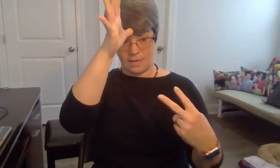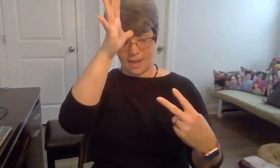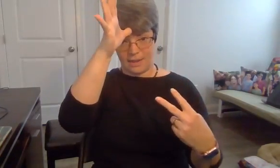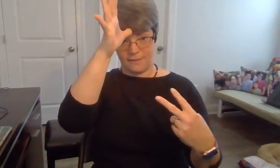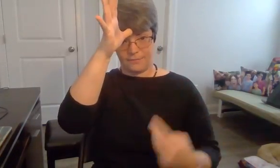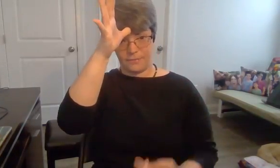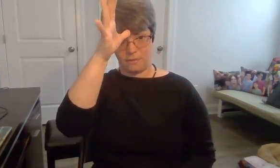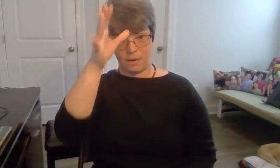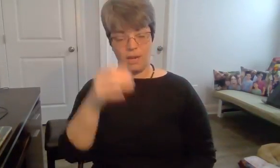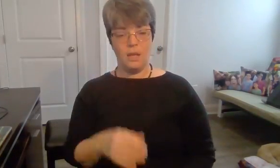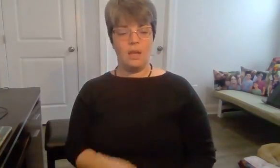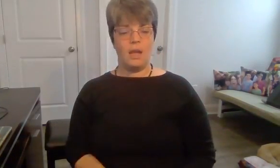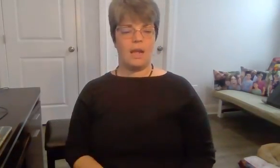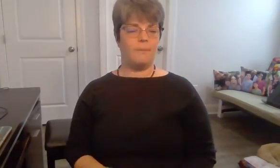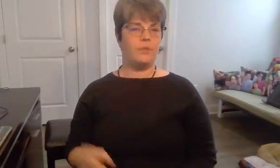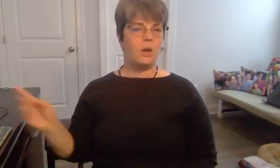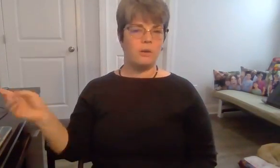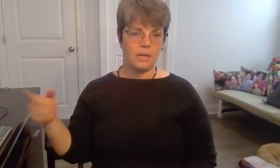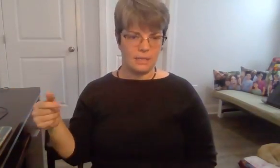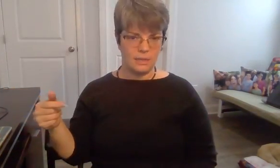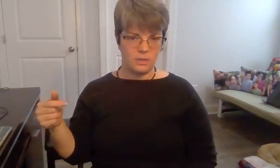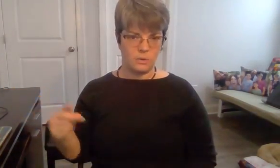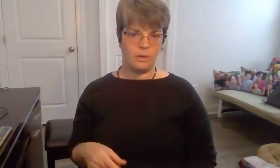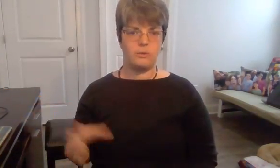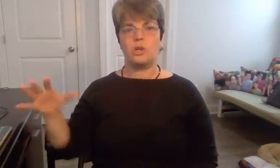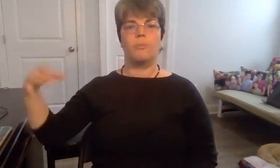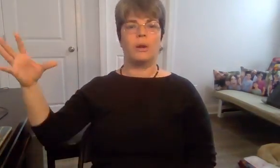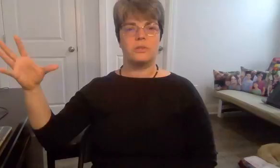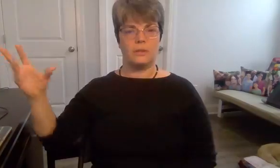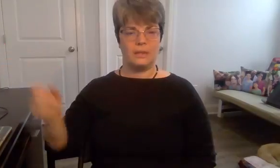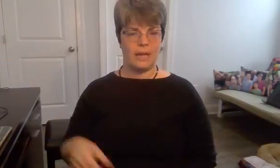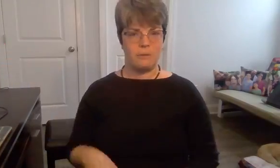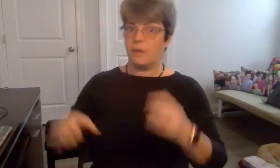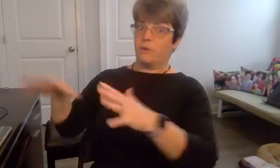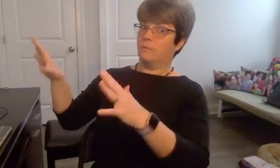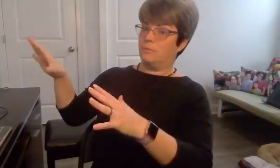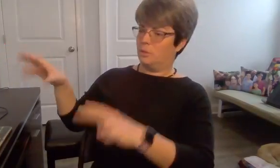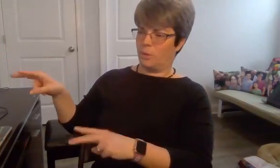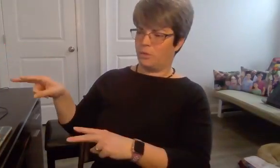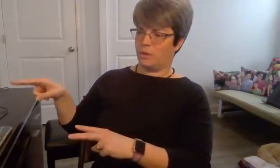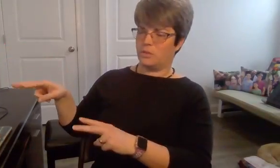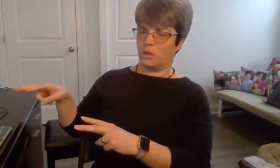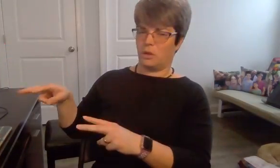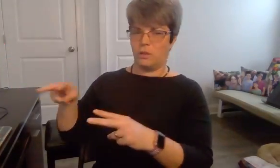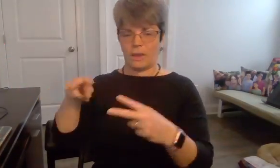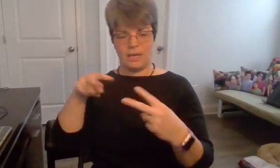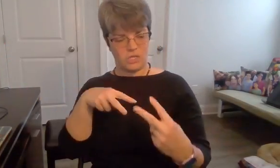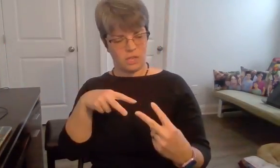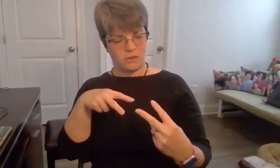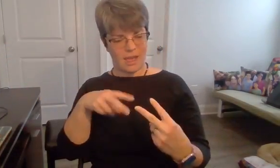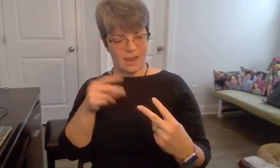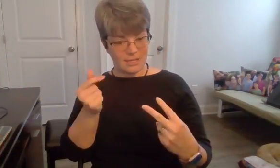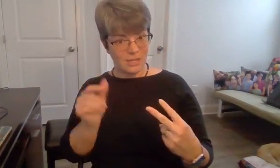daddy, right? The dog walks in the door, the dog barks real loud, whatever, you both look at the dog and look back at each other again. It's the